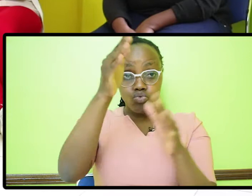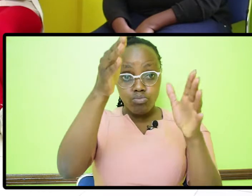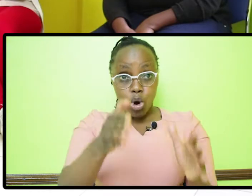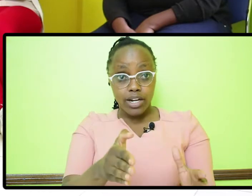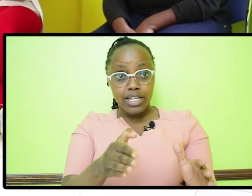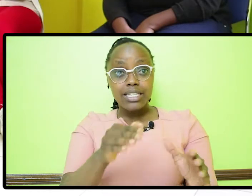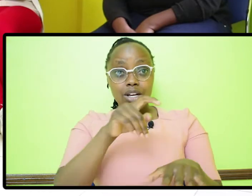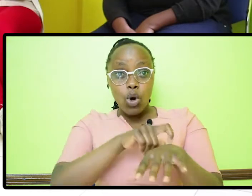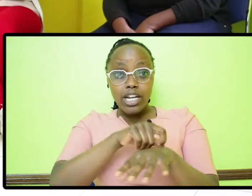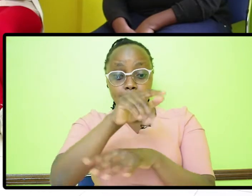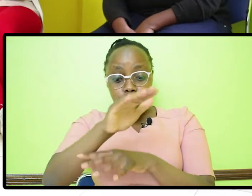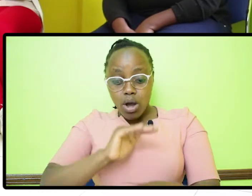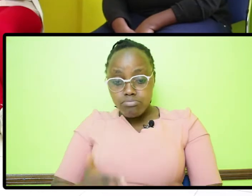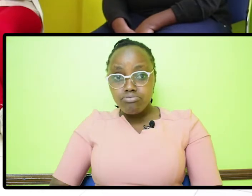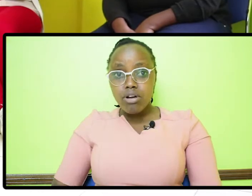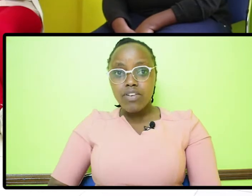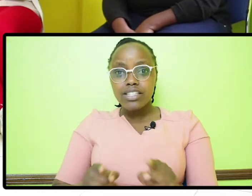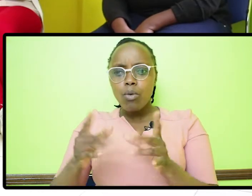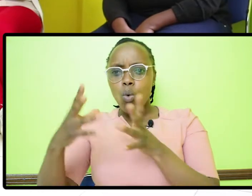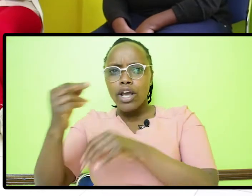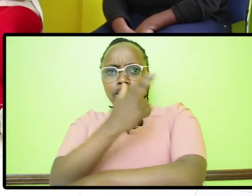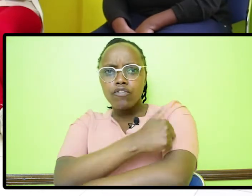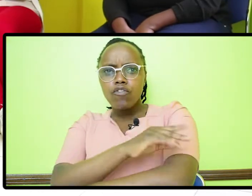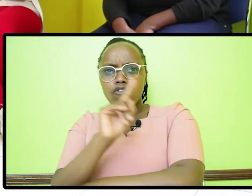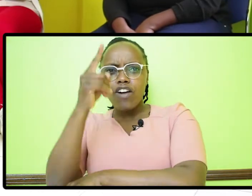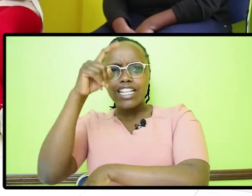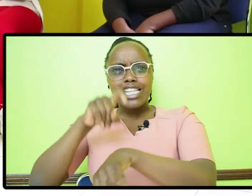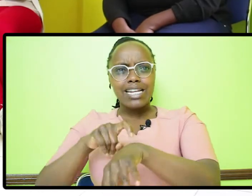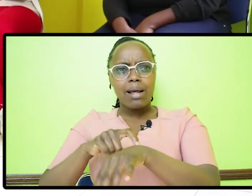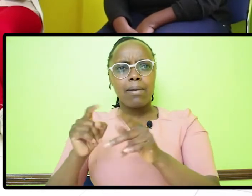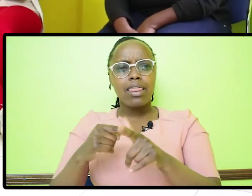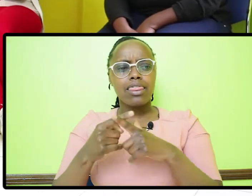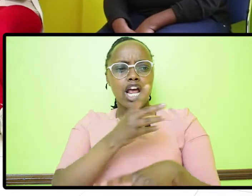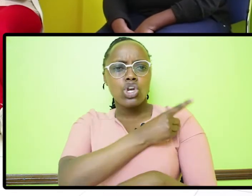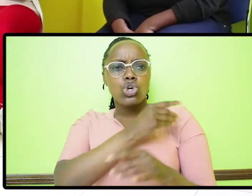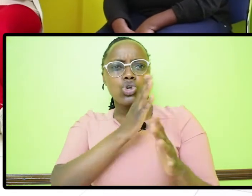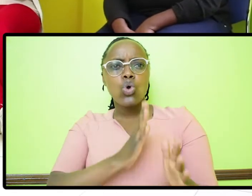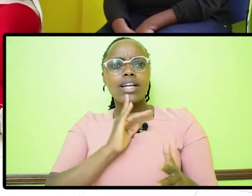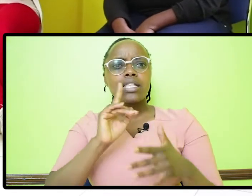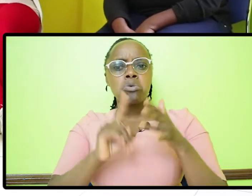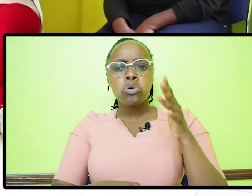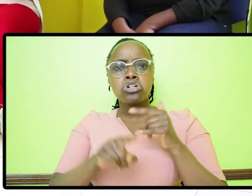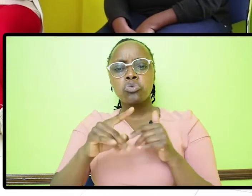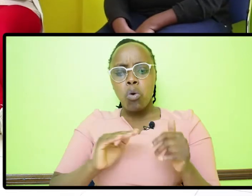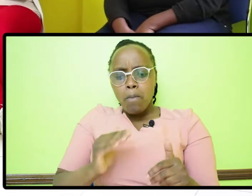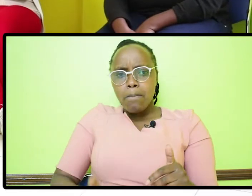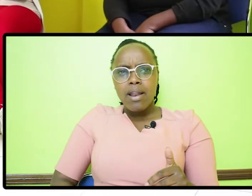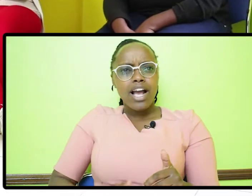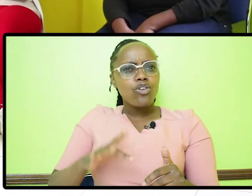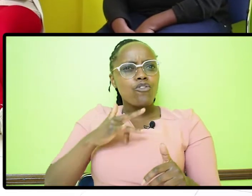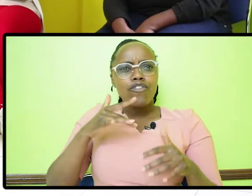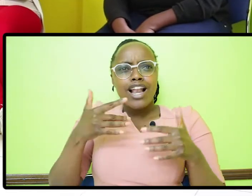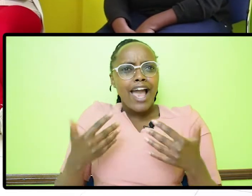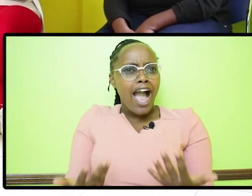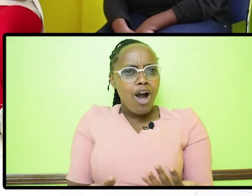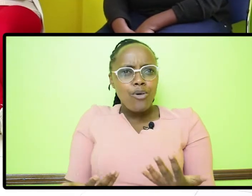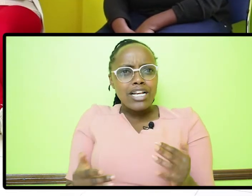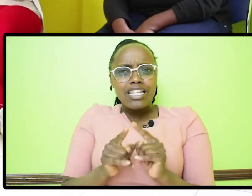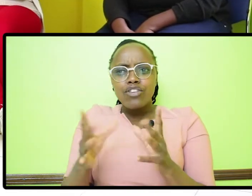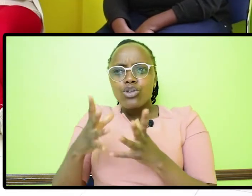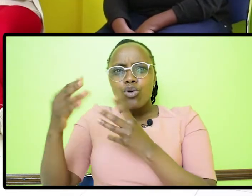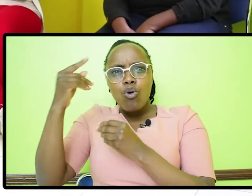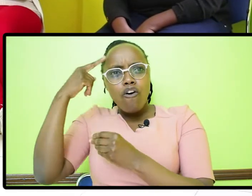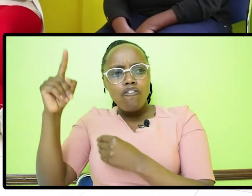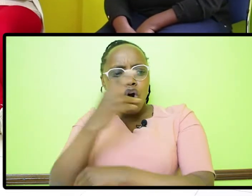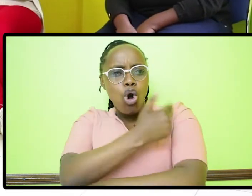When you were pregnant, when you went to the hospital for the first time and the doctor told you were pregnant, how was it? Did